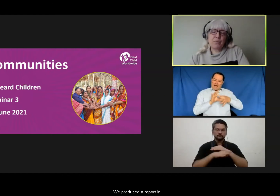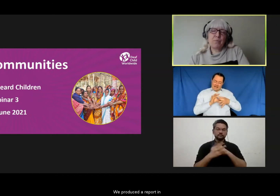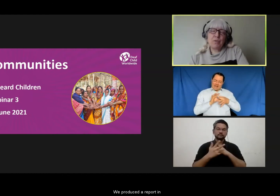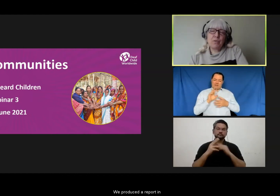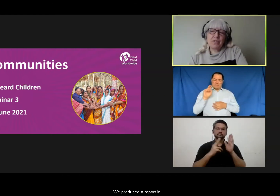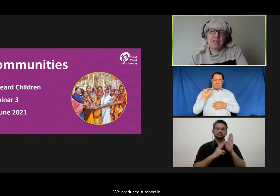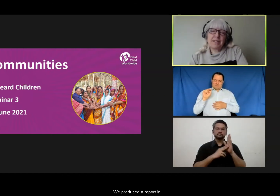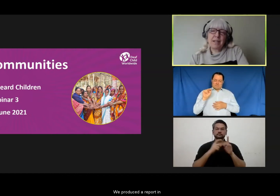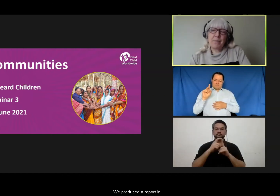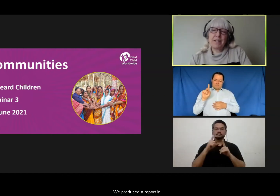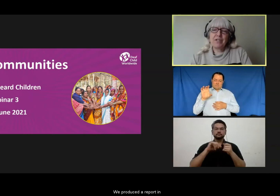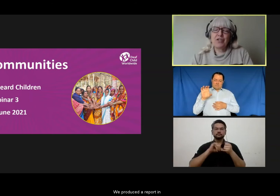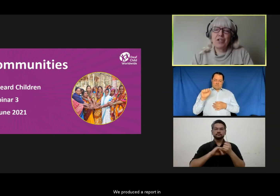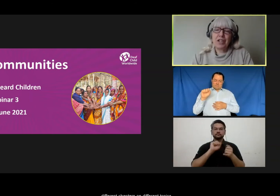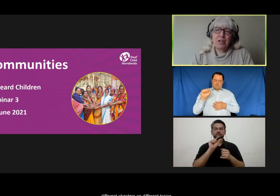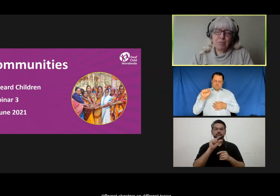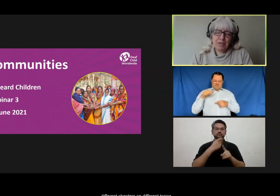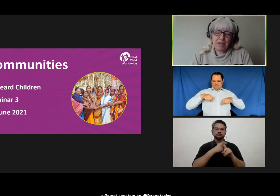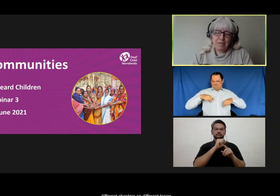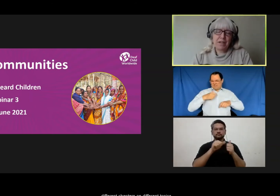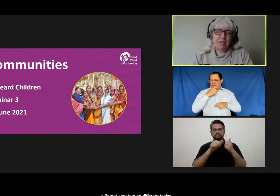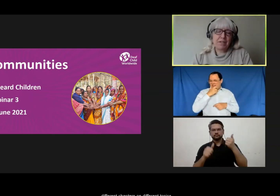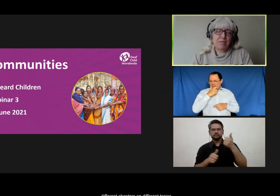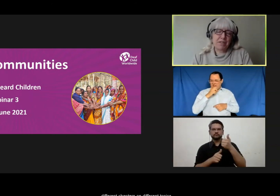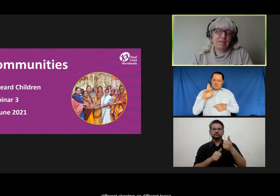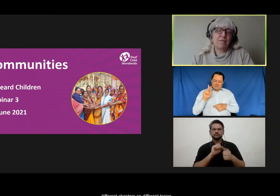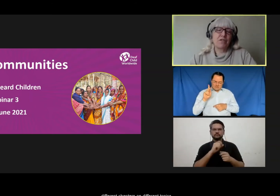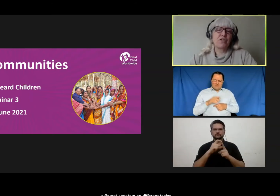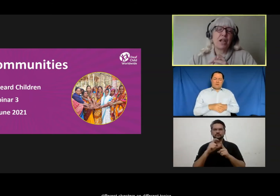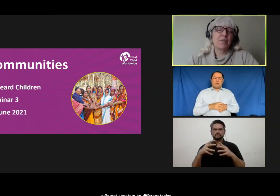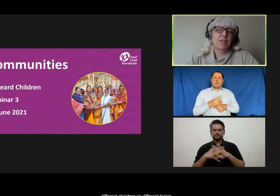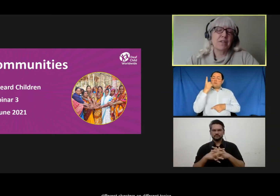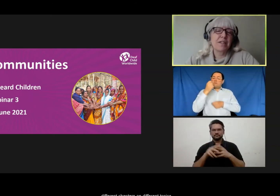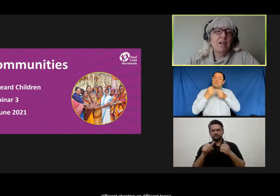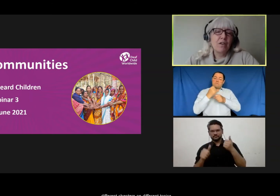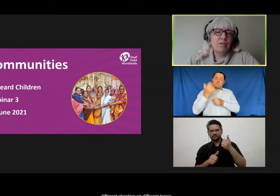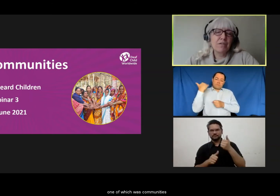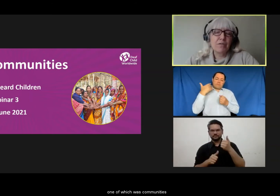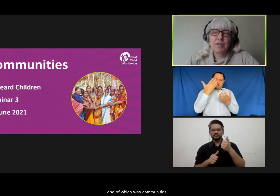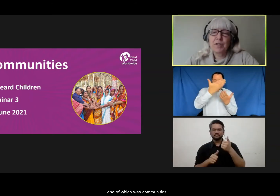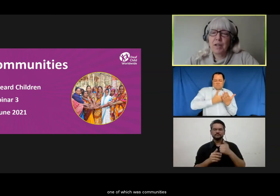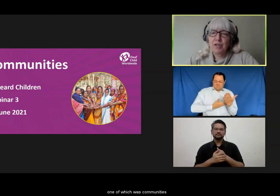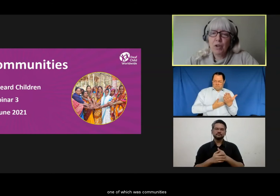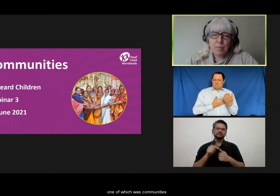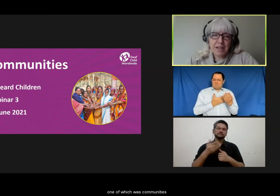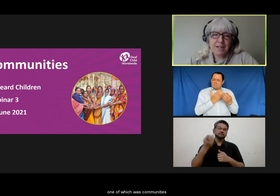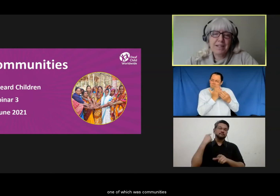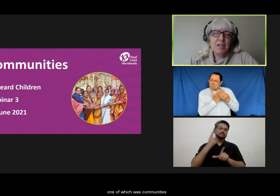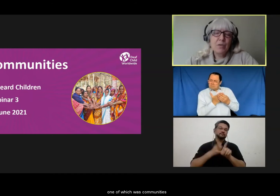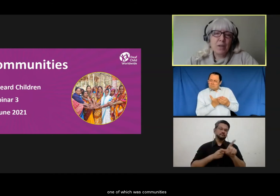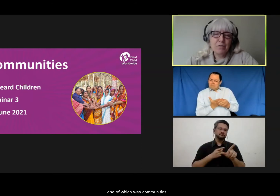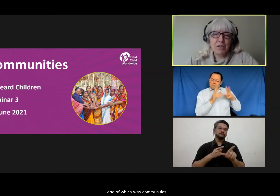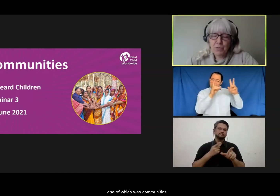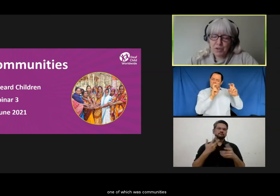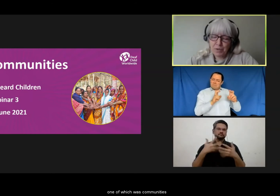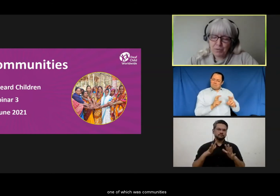produced a report in December last year with different chapters on different topics,